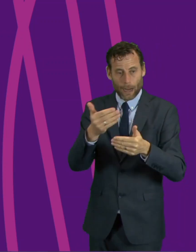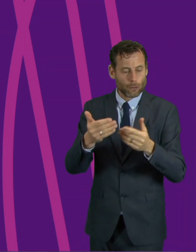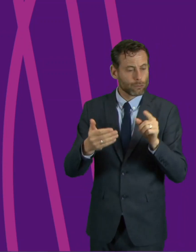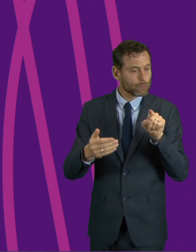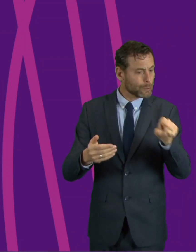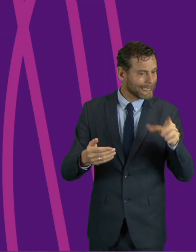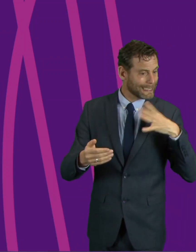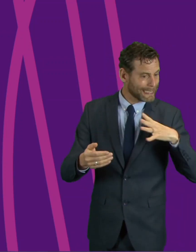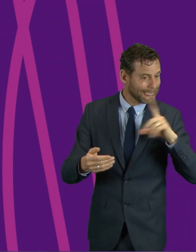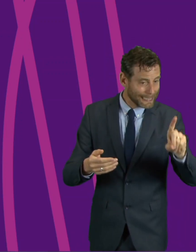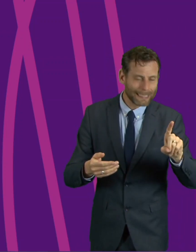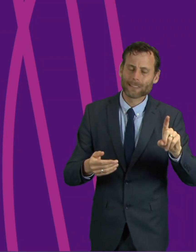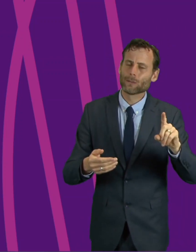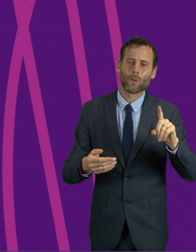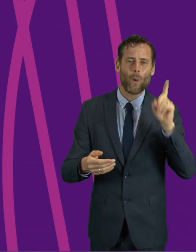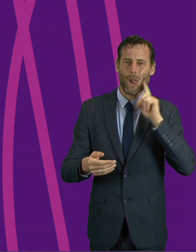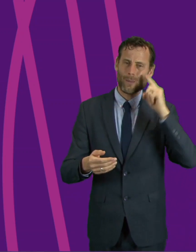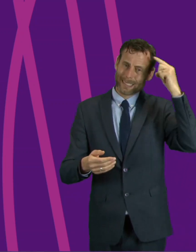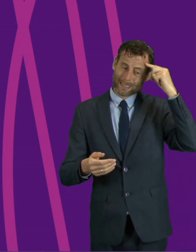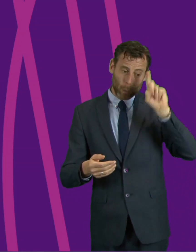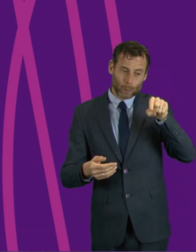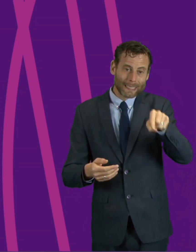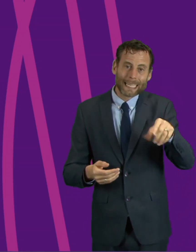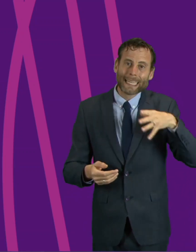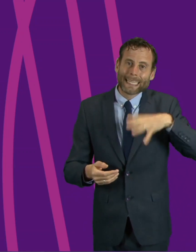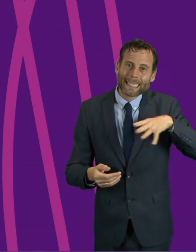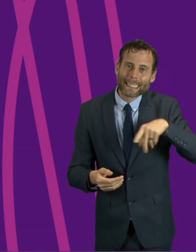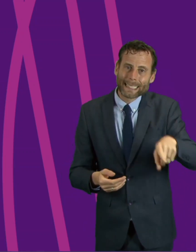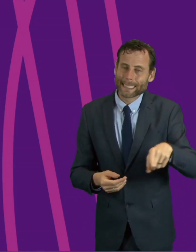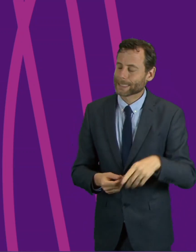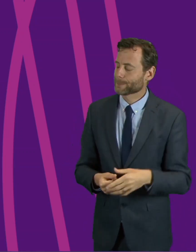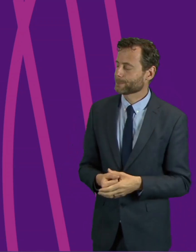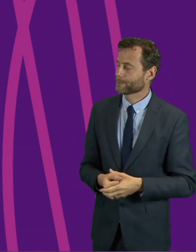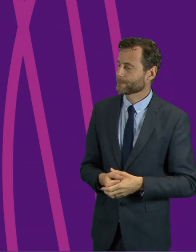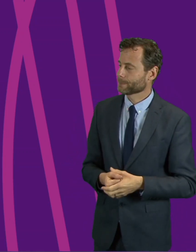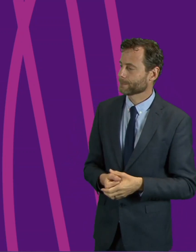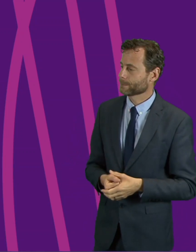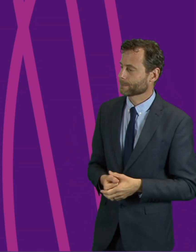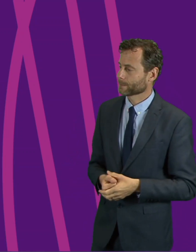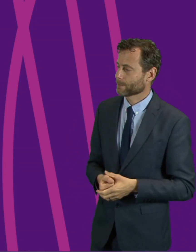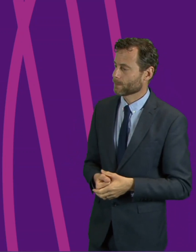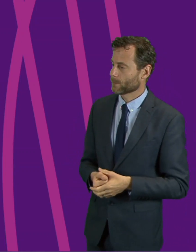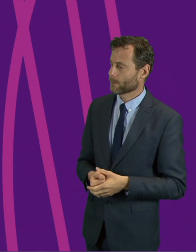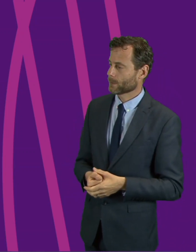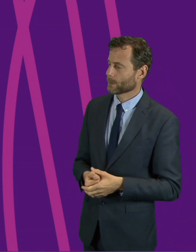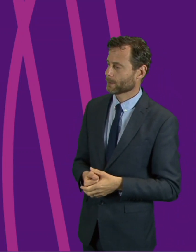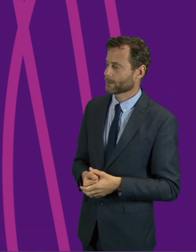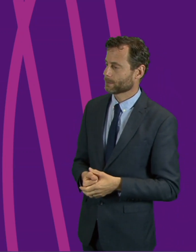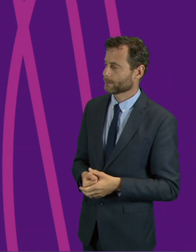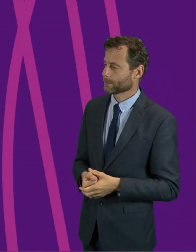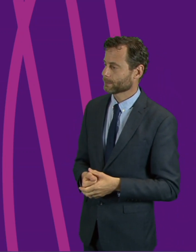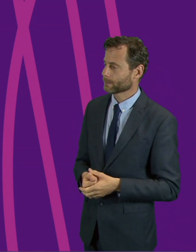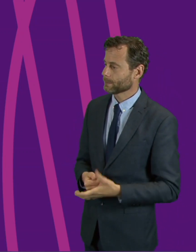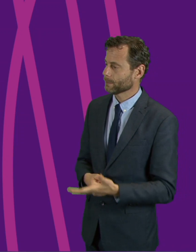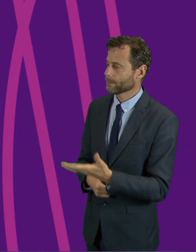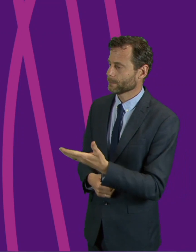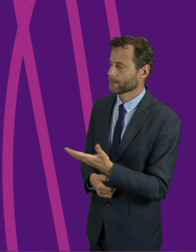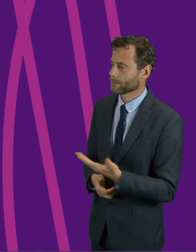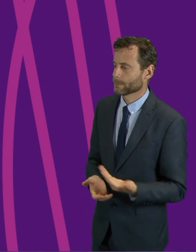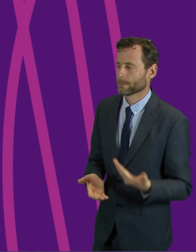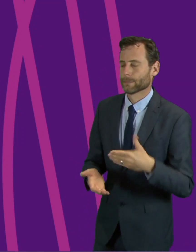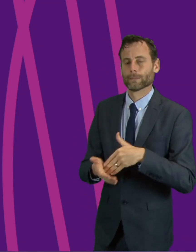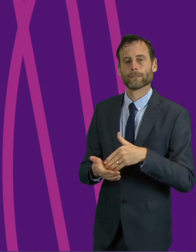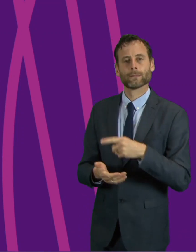much at the centre of all of our thinking. Gillian Martin, to be followed by Alexander Stewart. Thank you, Presiding Officer. And on